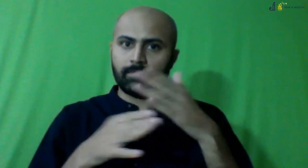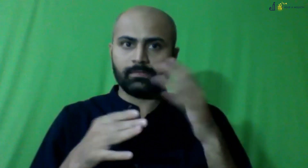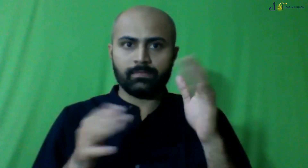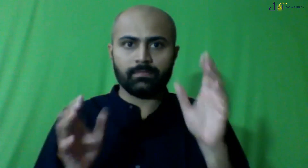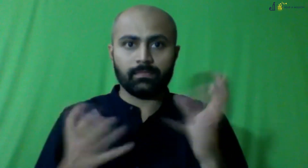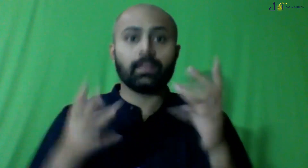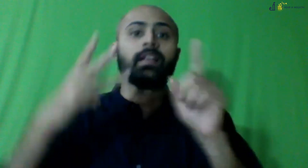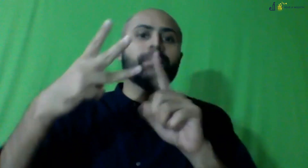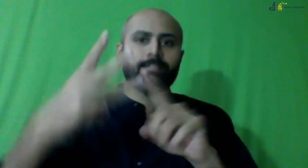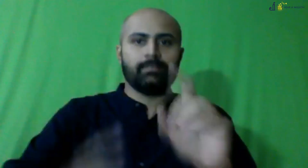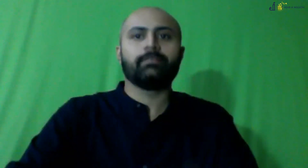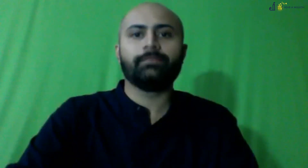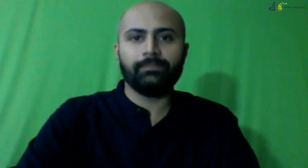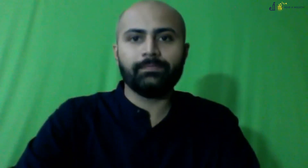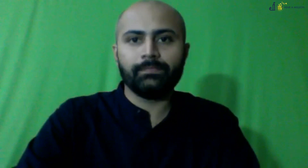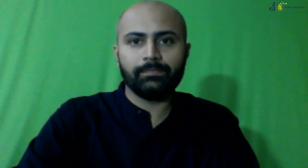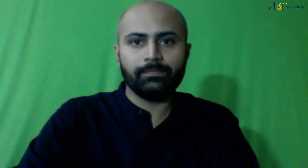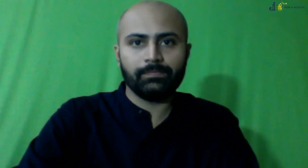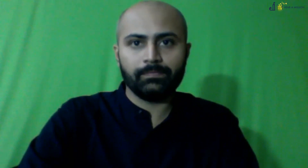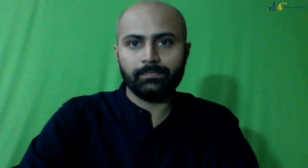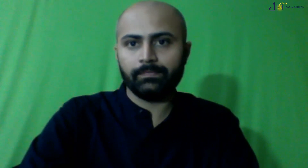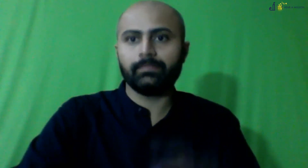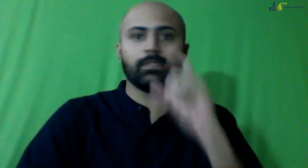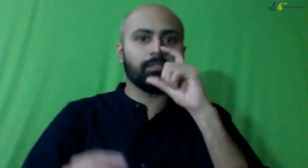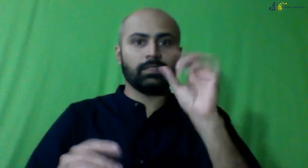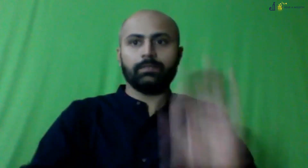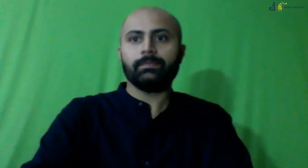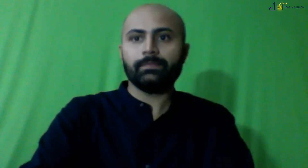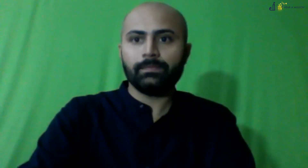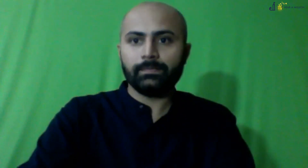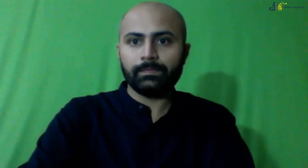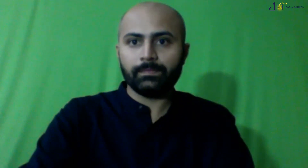Charu. Yeah, poll 3.